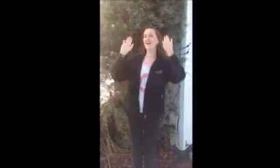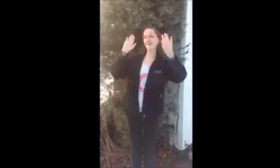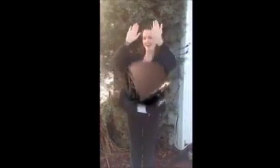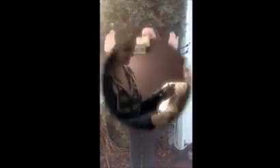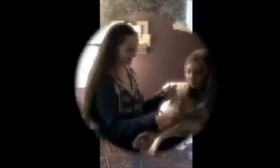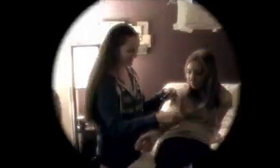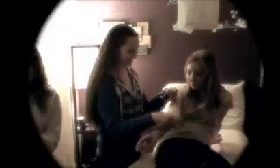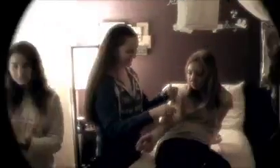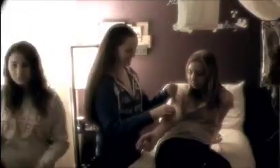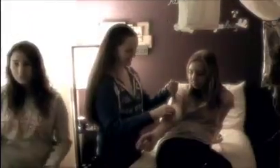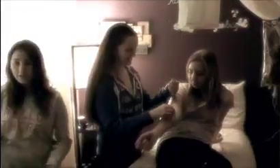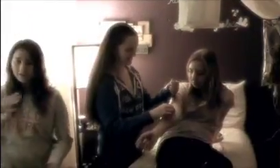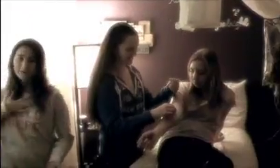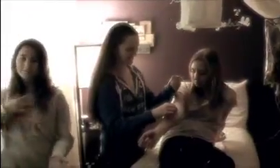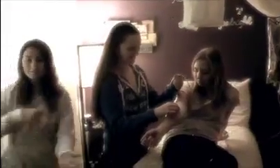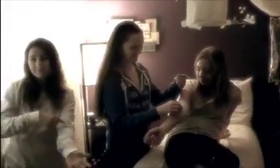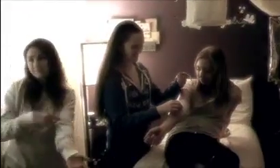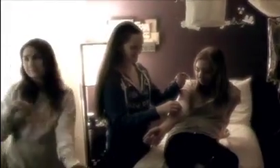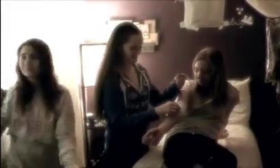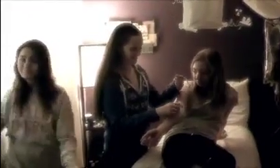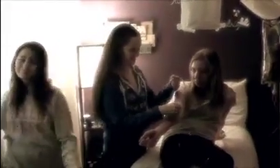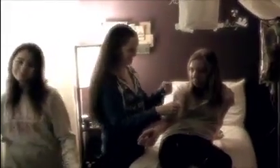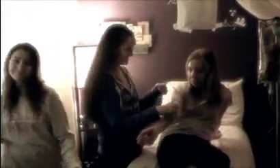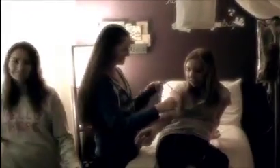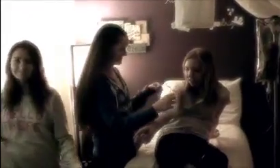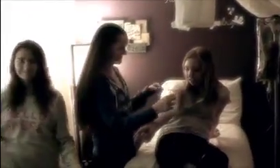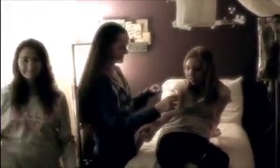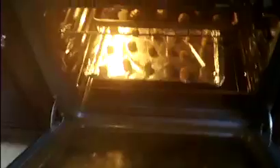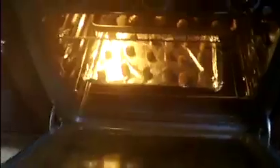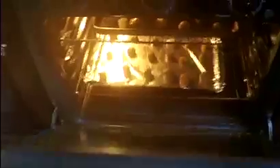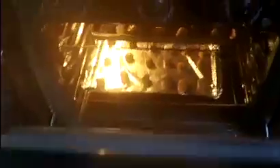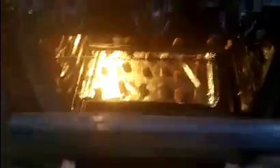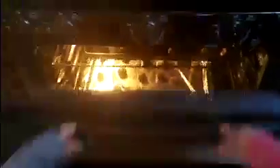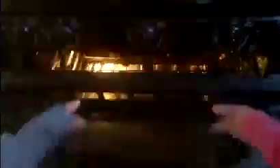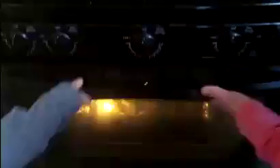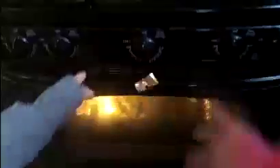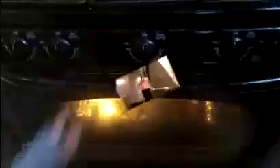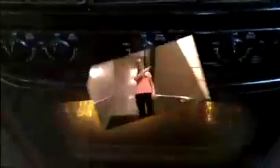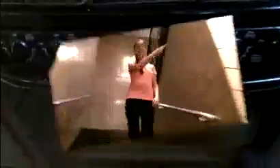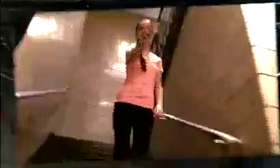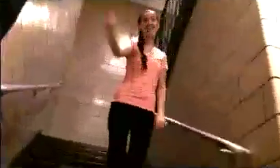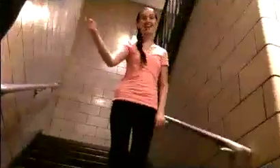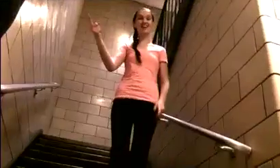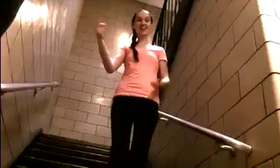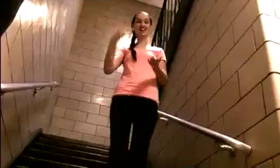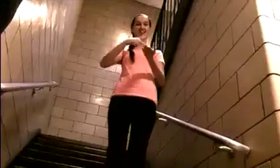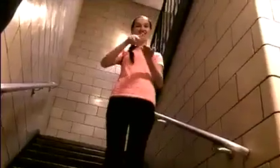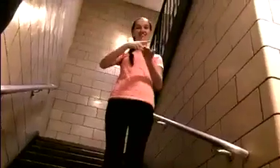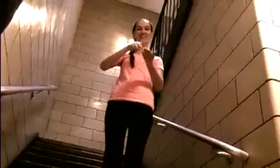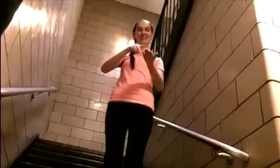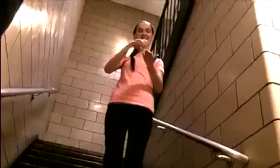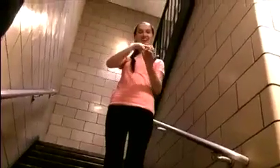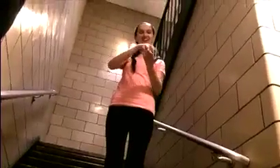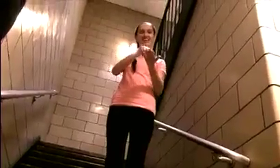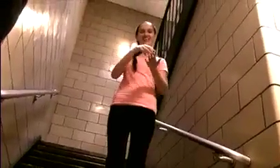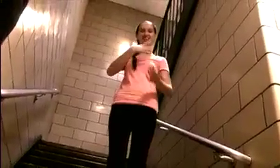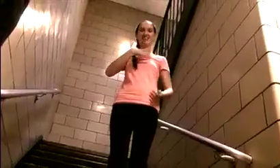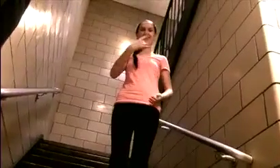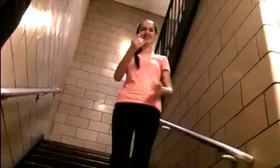IV flowing through my veins. Going ham, got these batches bacon butter gram. I'ma make them dance through these cookies like